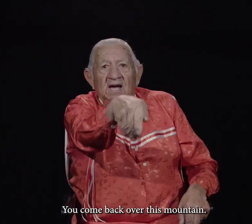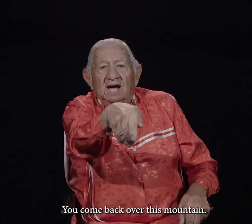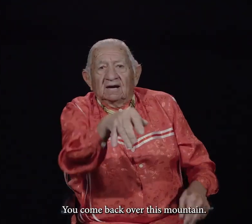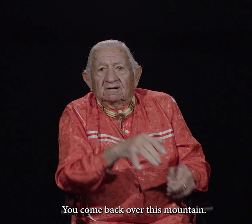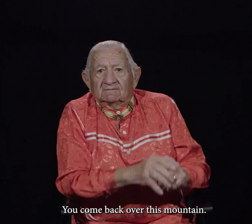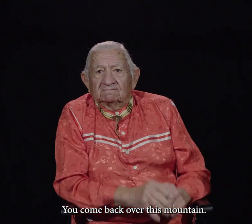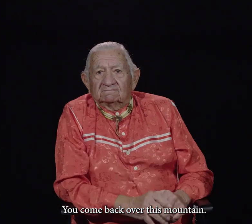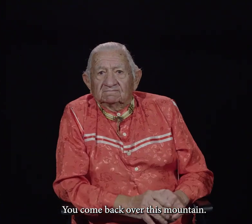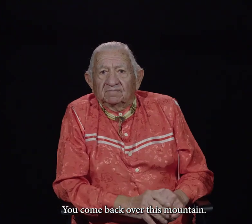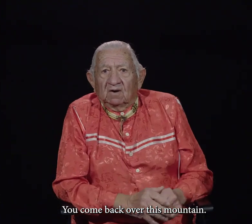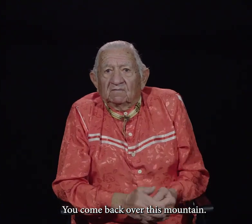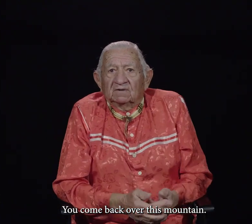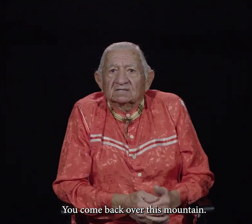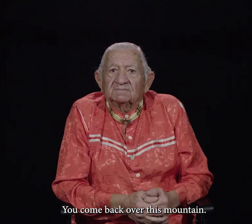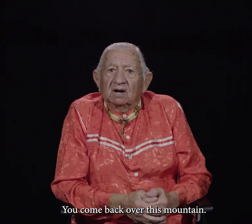back over this mountain.